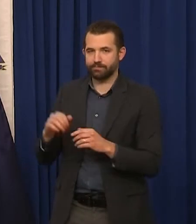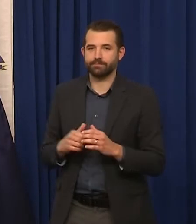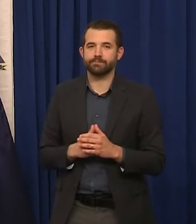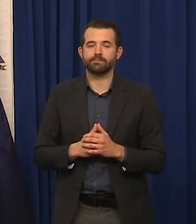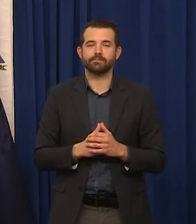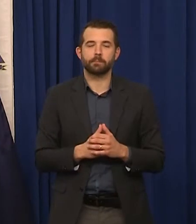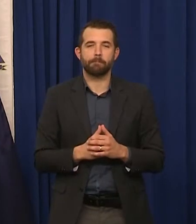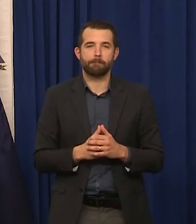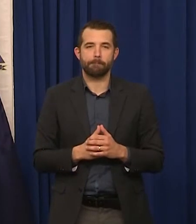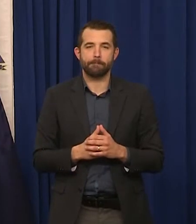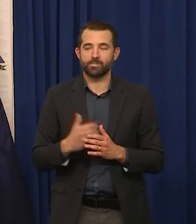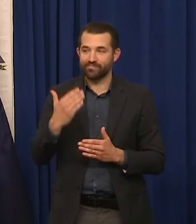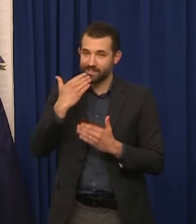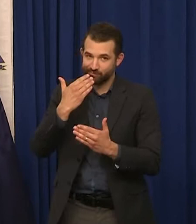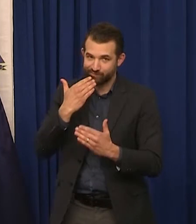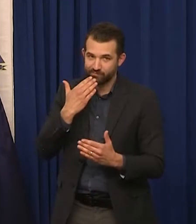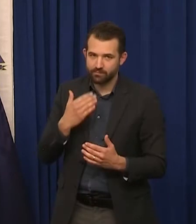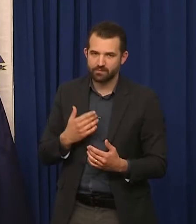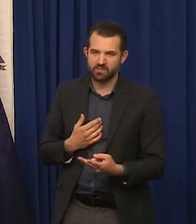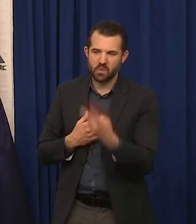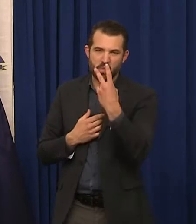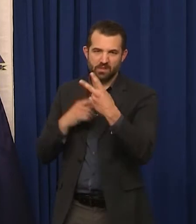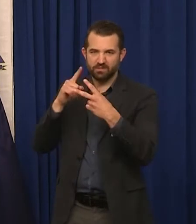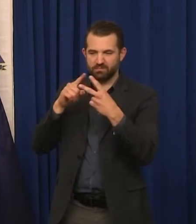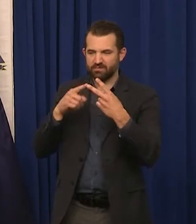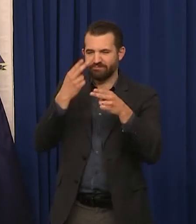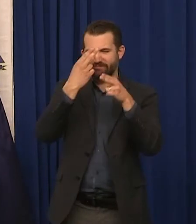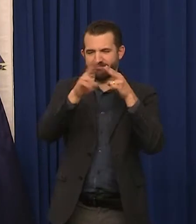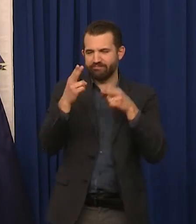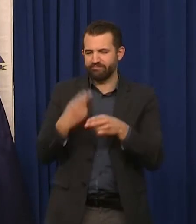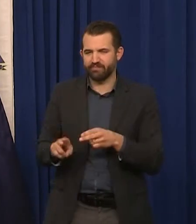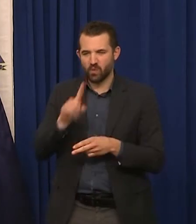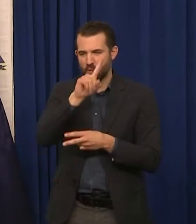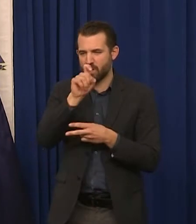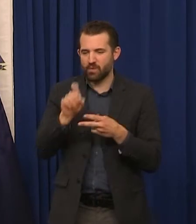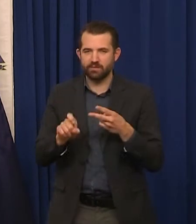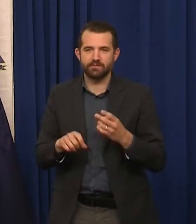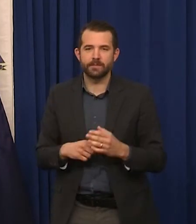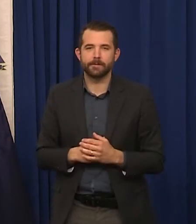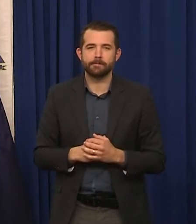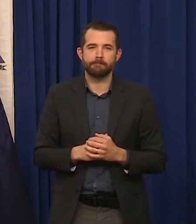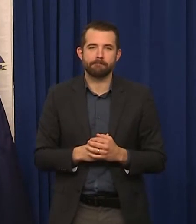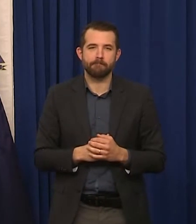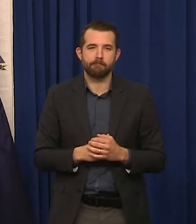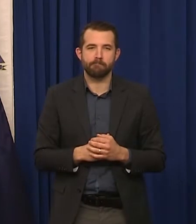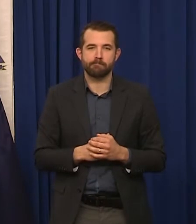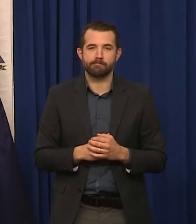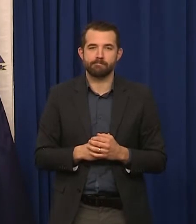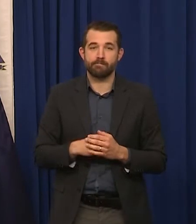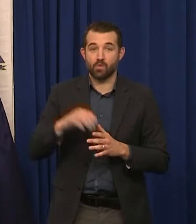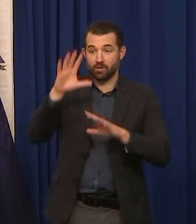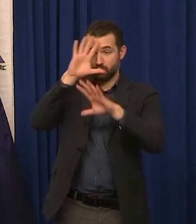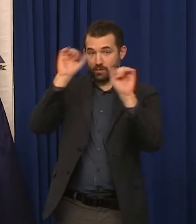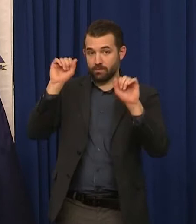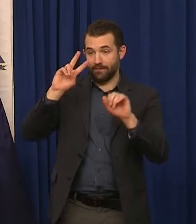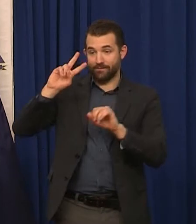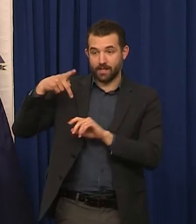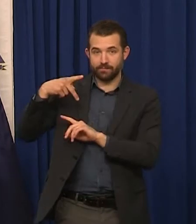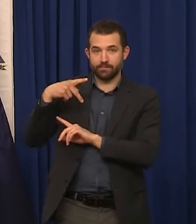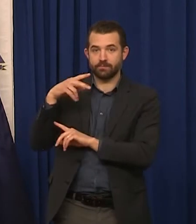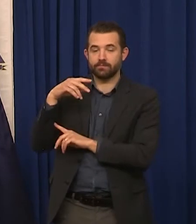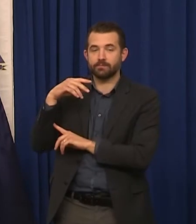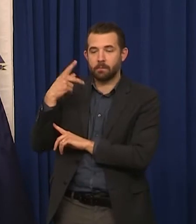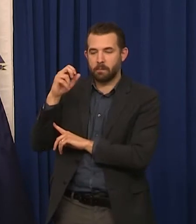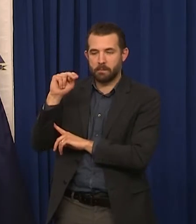Thanks, Dr. Shah. Just a couple of quick questions here. Vice President Pence, he said for a few days now that states have